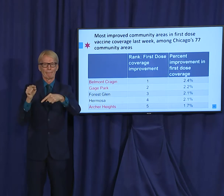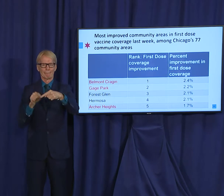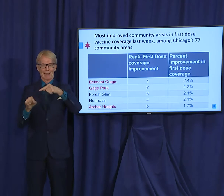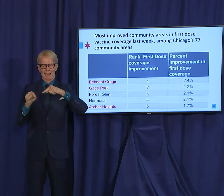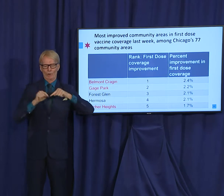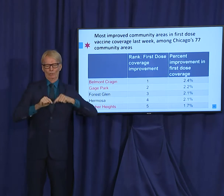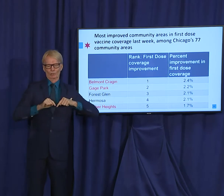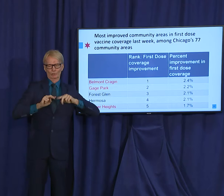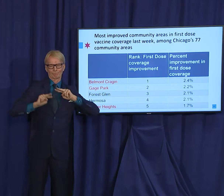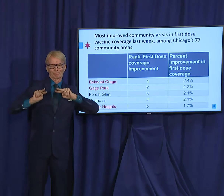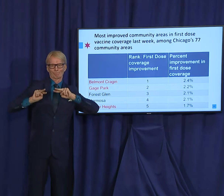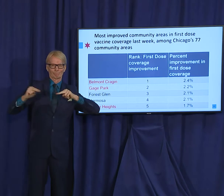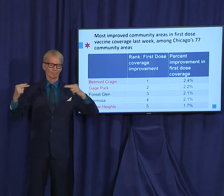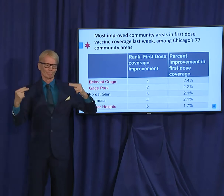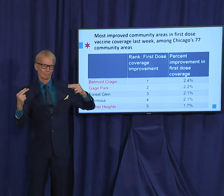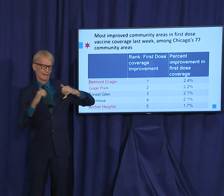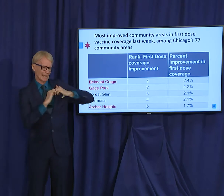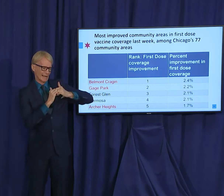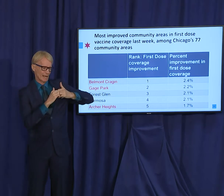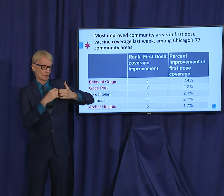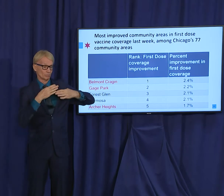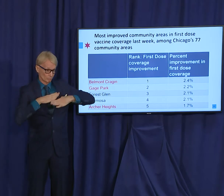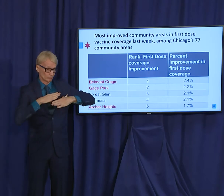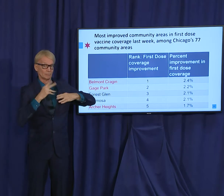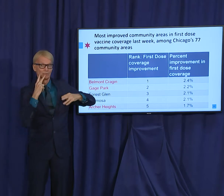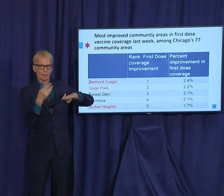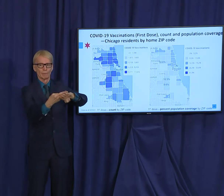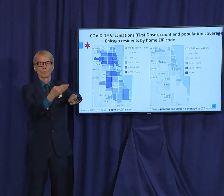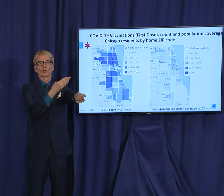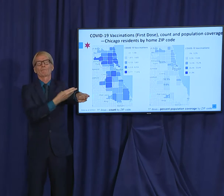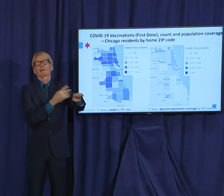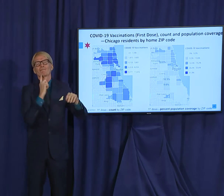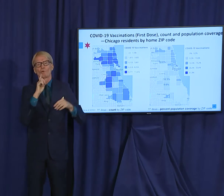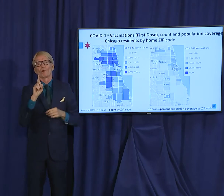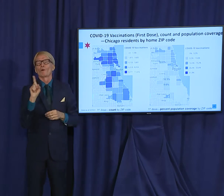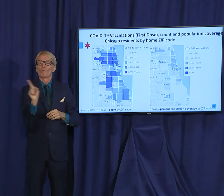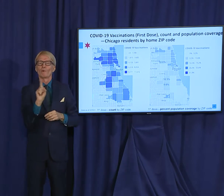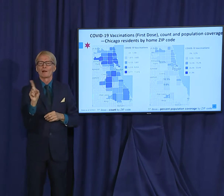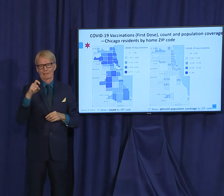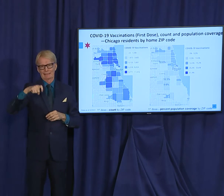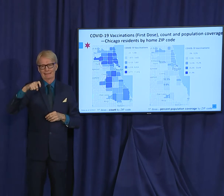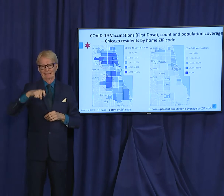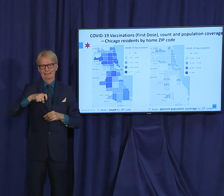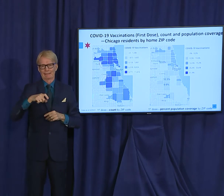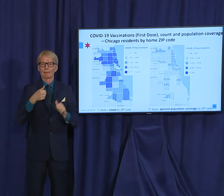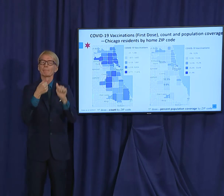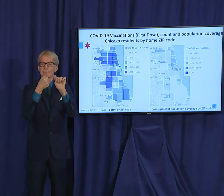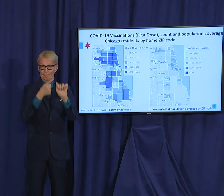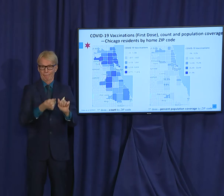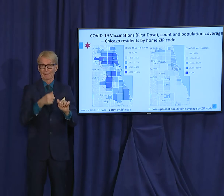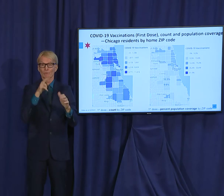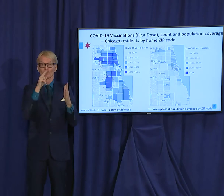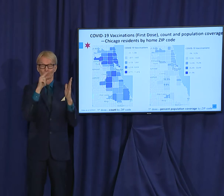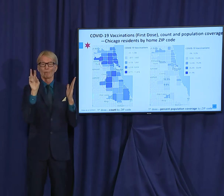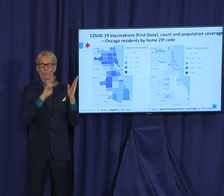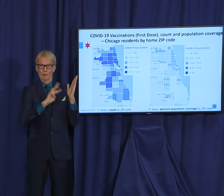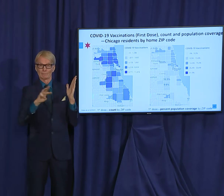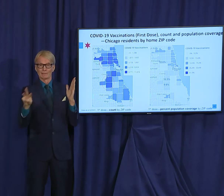efforts, and really pleased to see those improvements in the parts of the city where that's most needed. And then I'll refer you to the